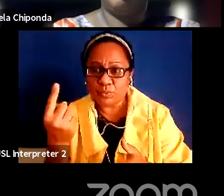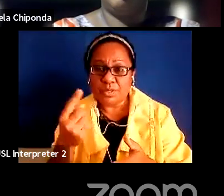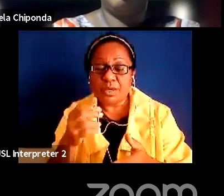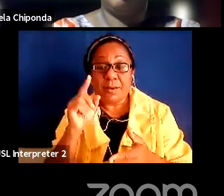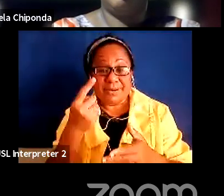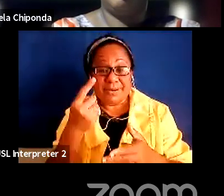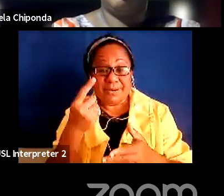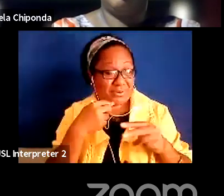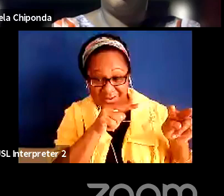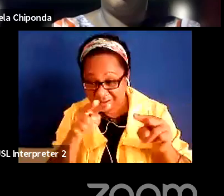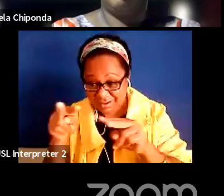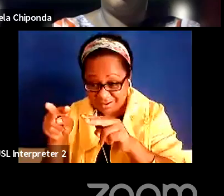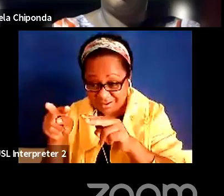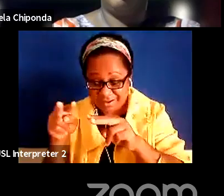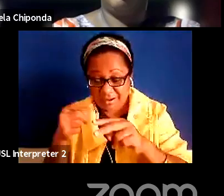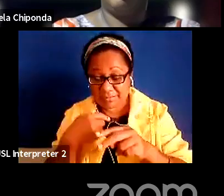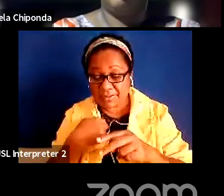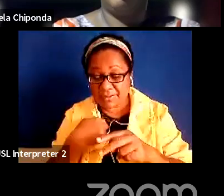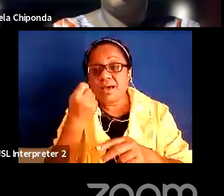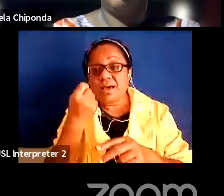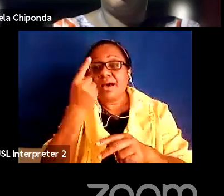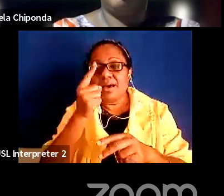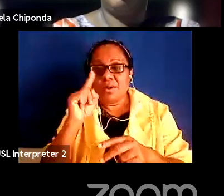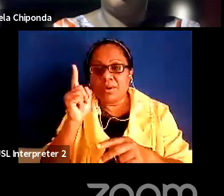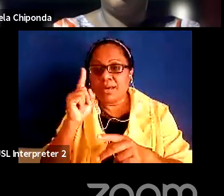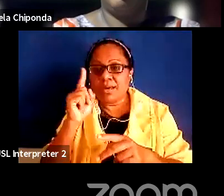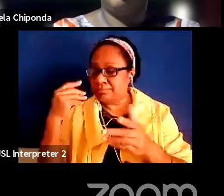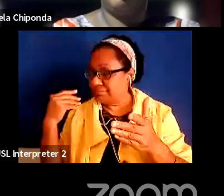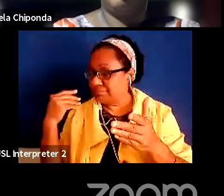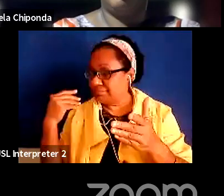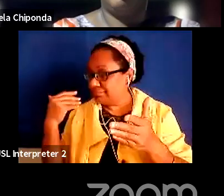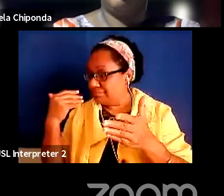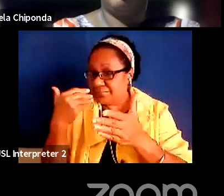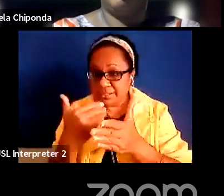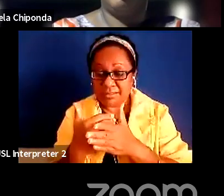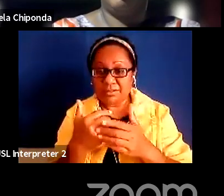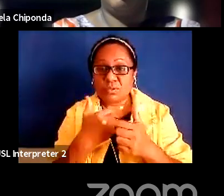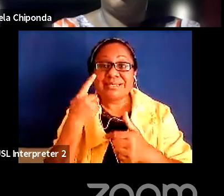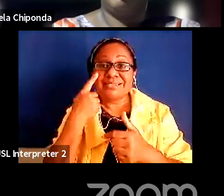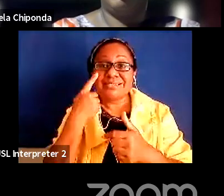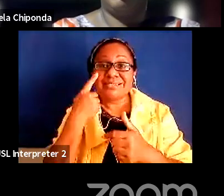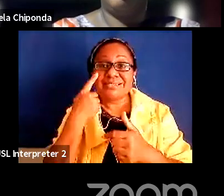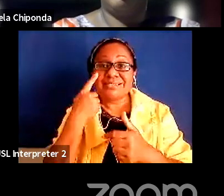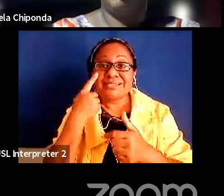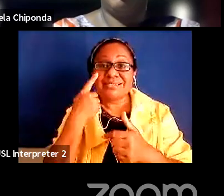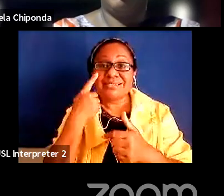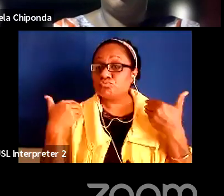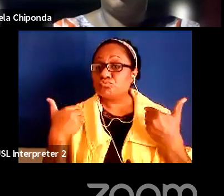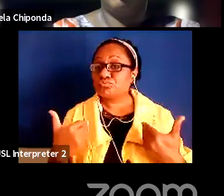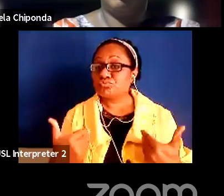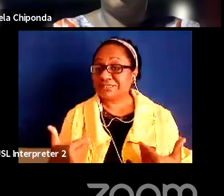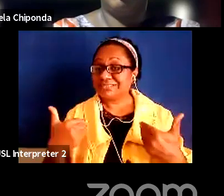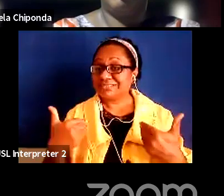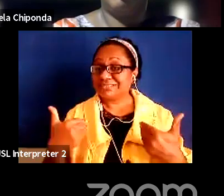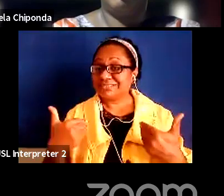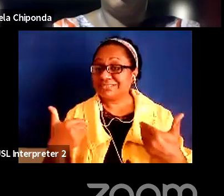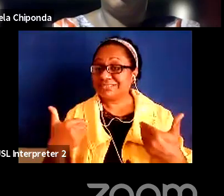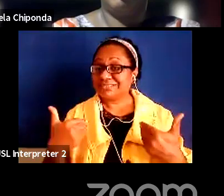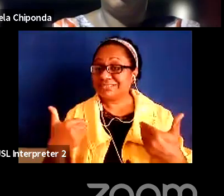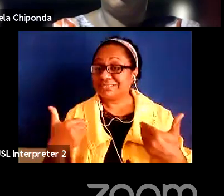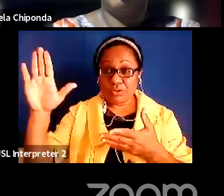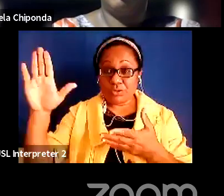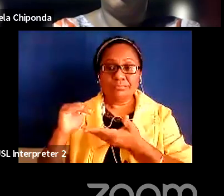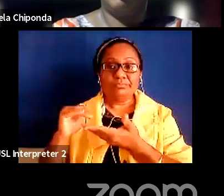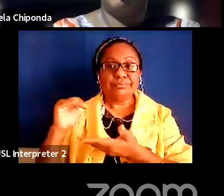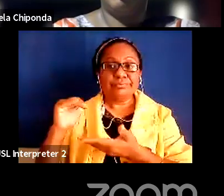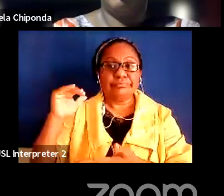all we're seeing is that the billionaires are getting richer, poverty, violence,